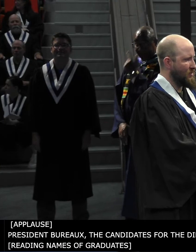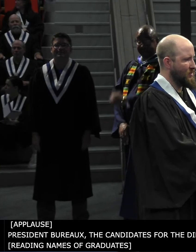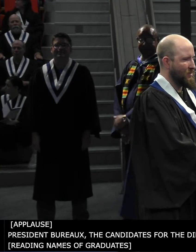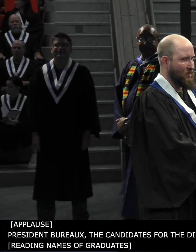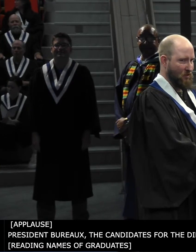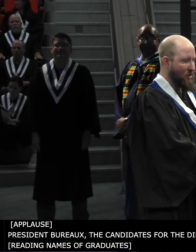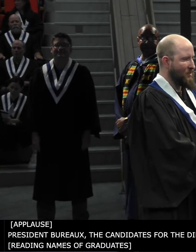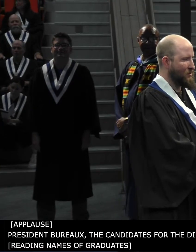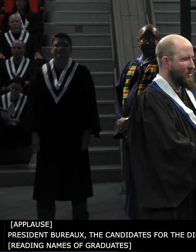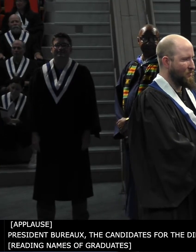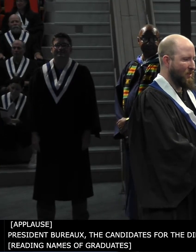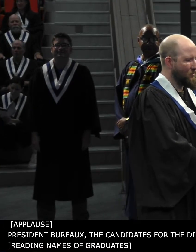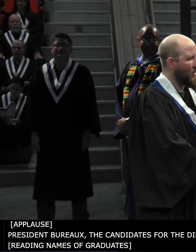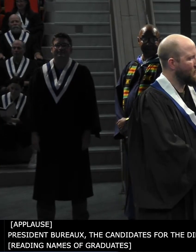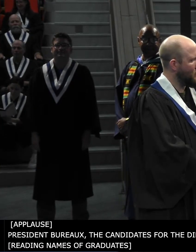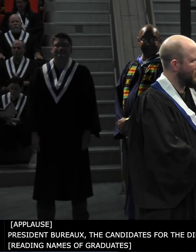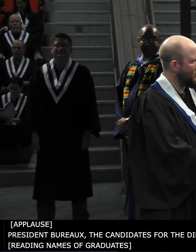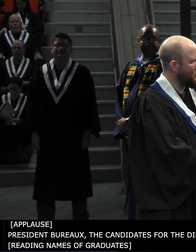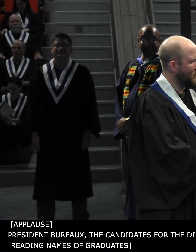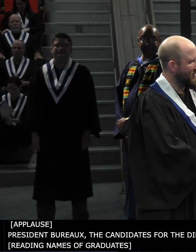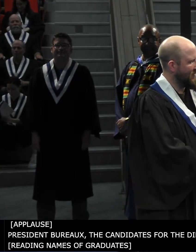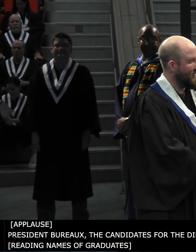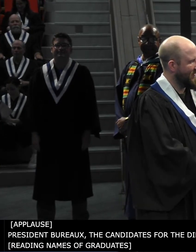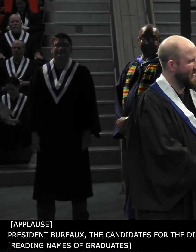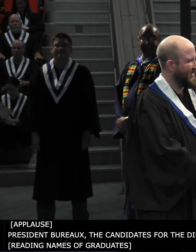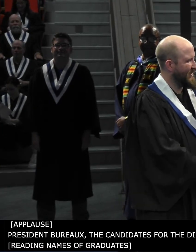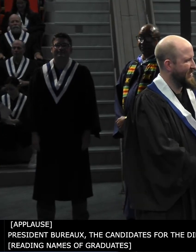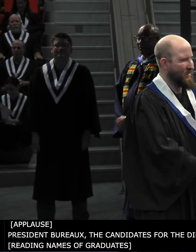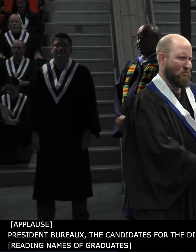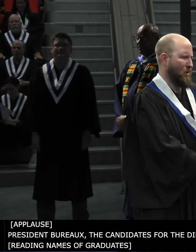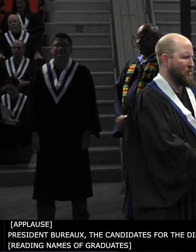He had to get one last joke. Yeah. I'm surprised there's.